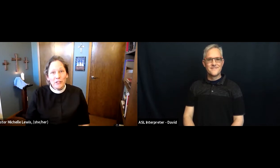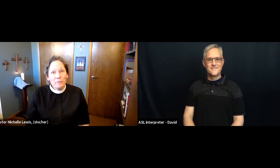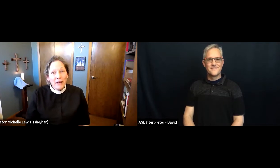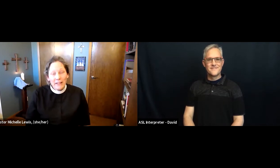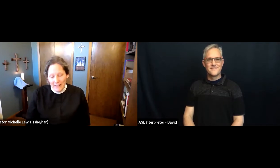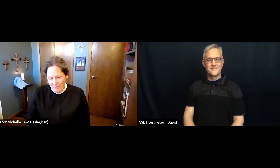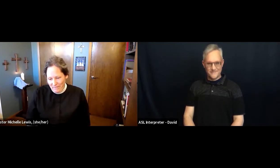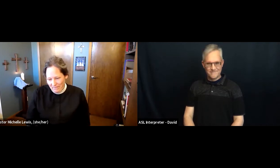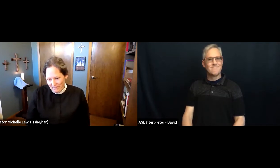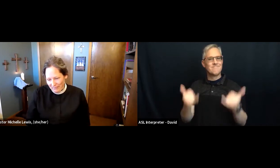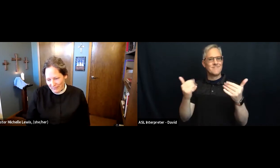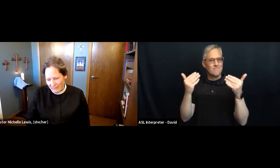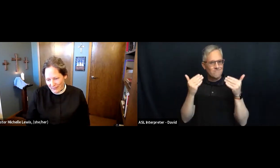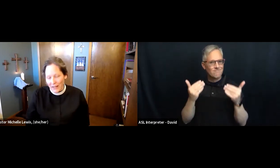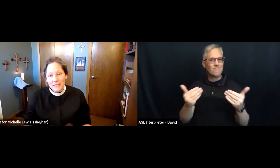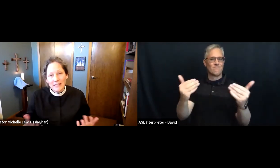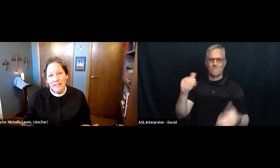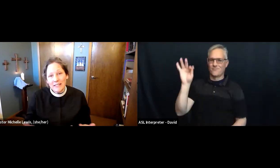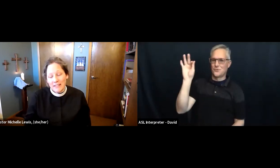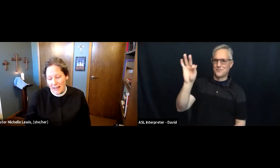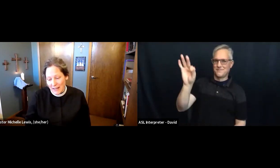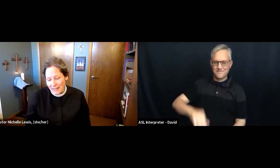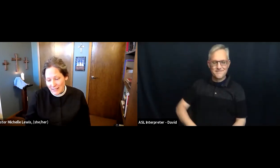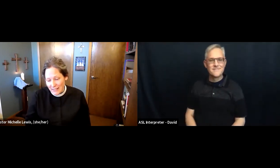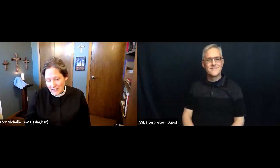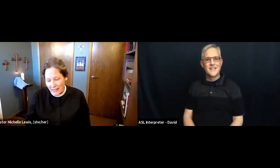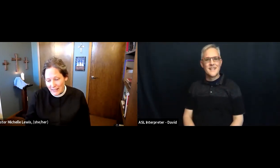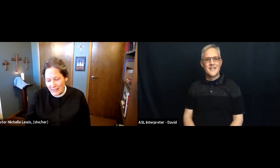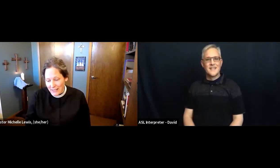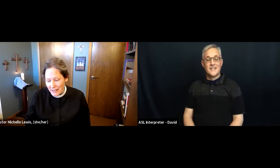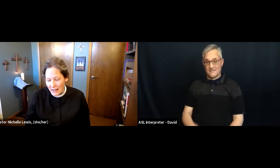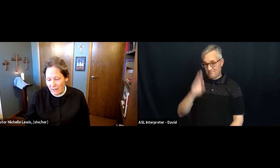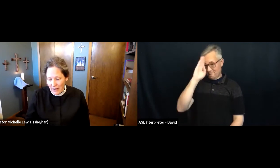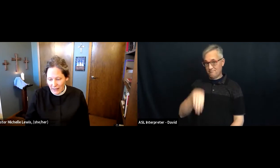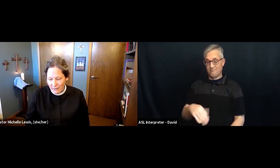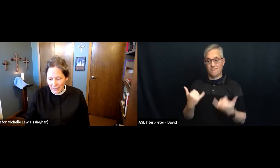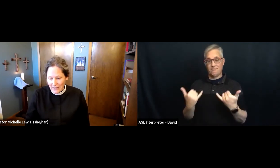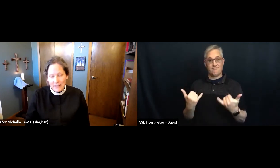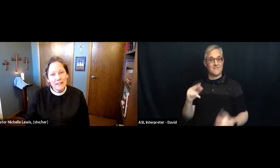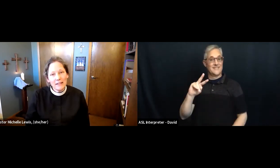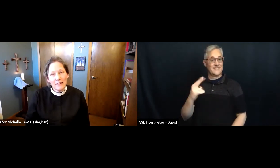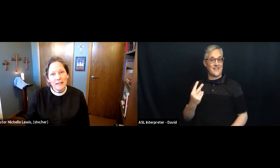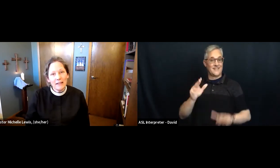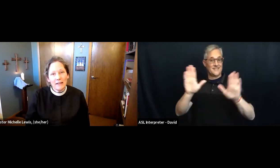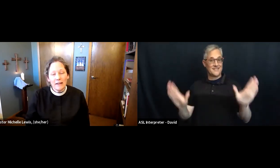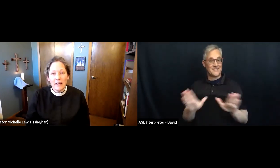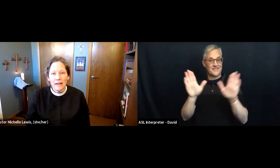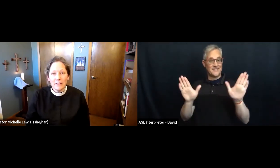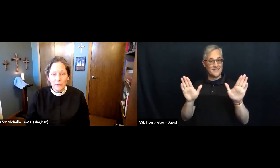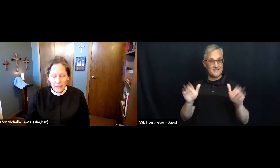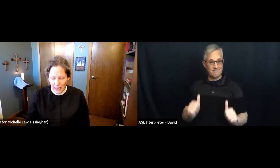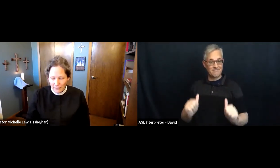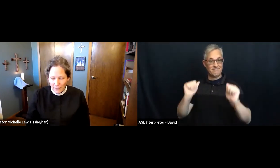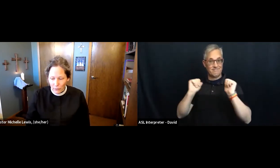So we'll jump right in. As I said, today is the second Sunday of Advent.